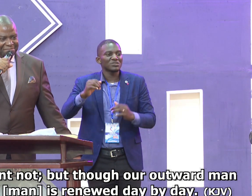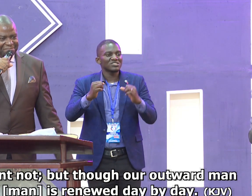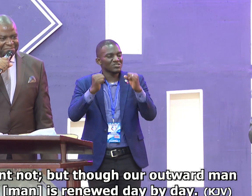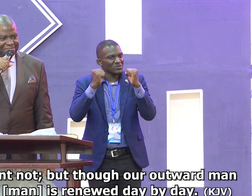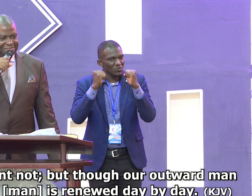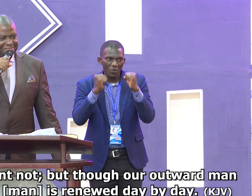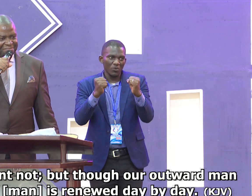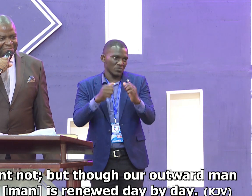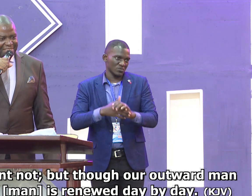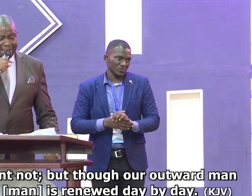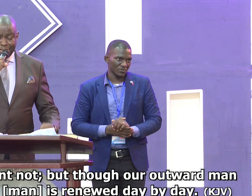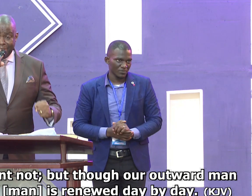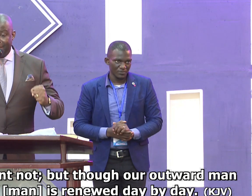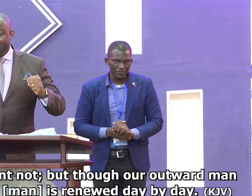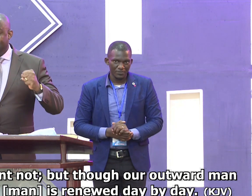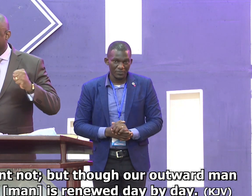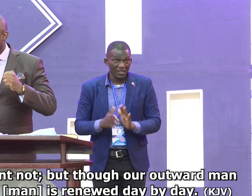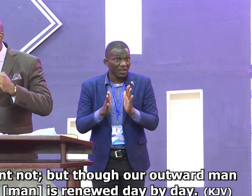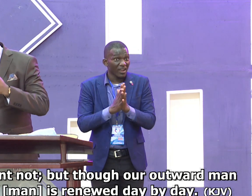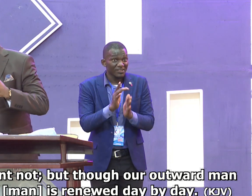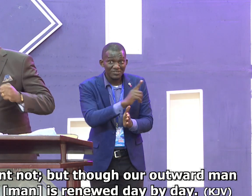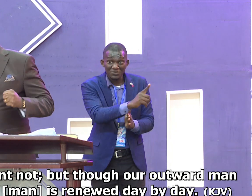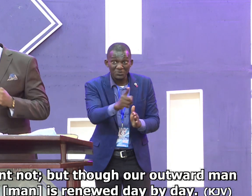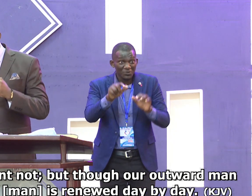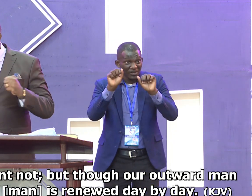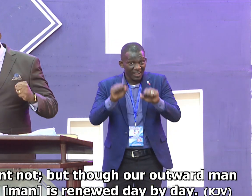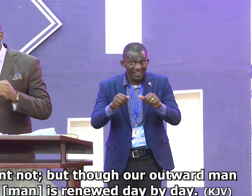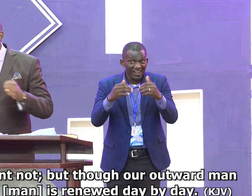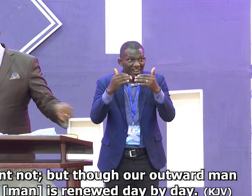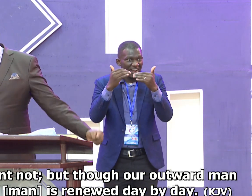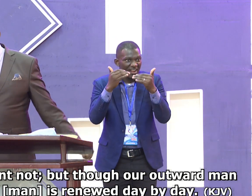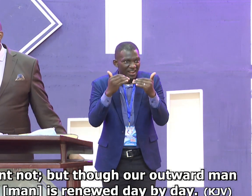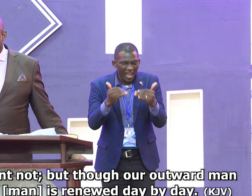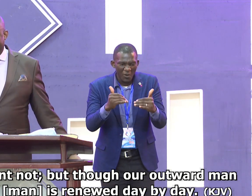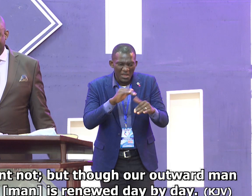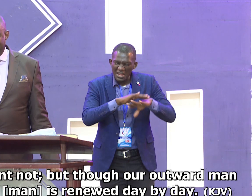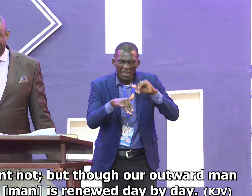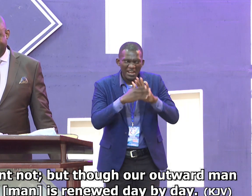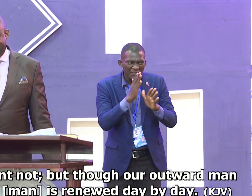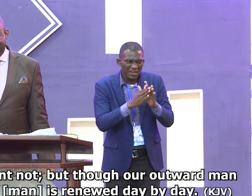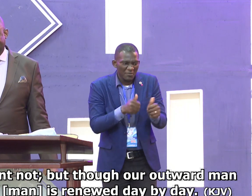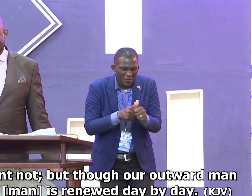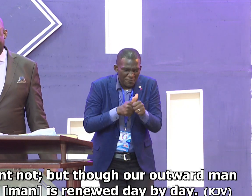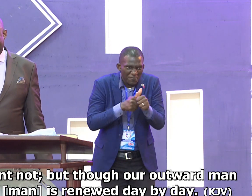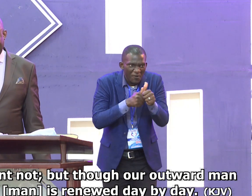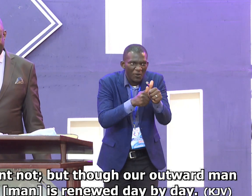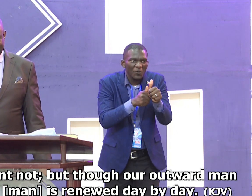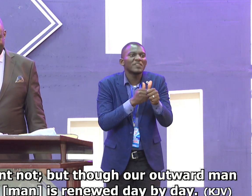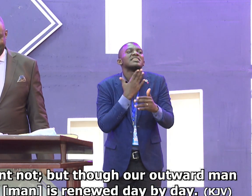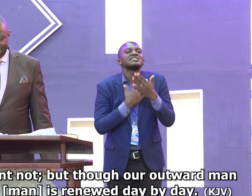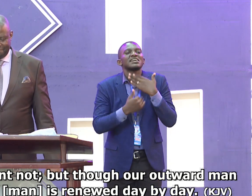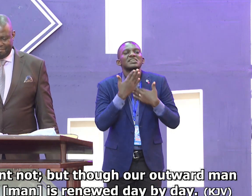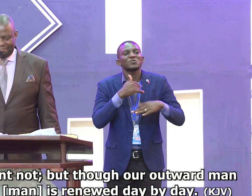stronger. Awobera ddala w'amaanyi. And you can now not gratify the desires of the flesh. Olwono bino